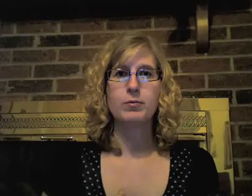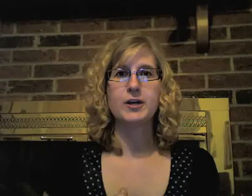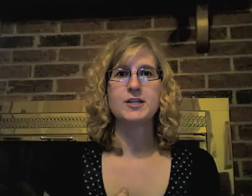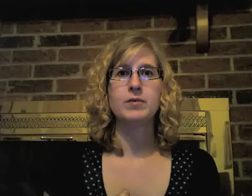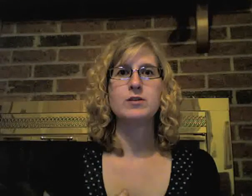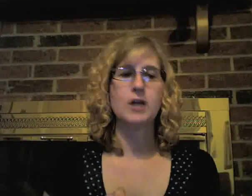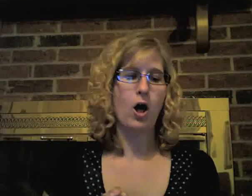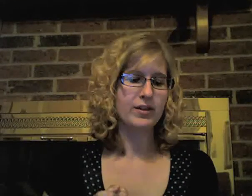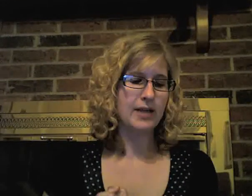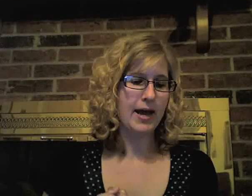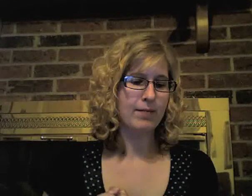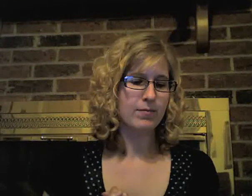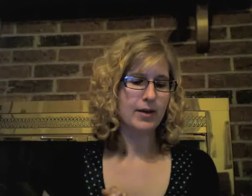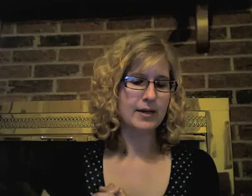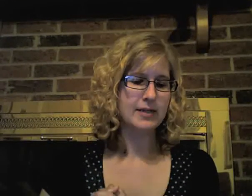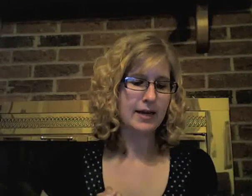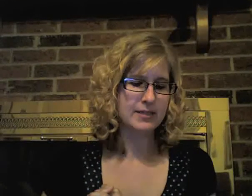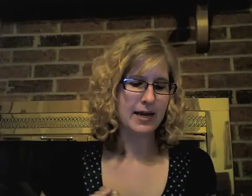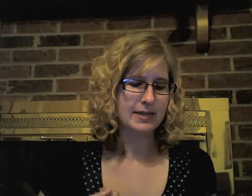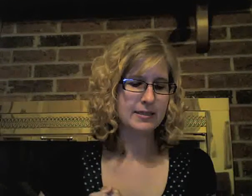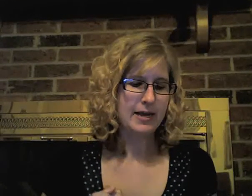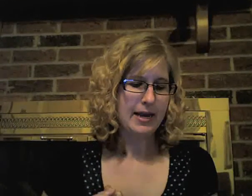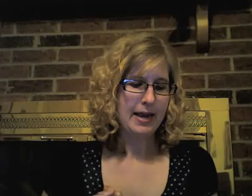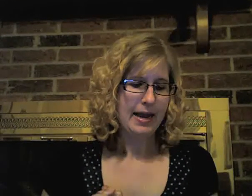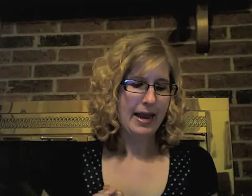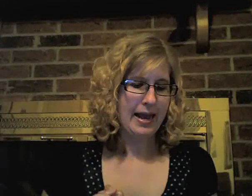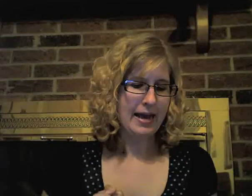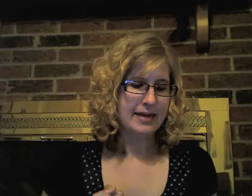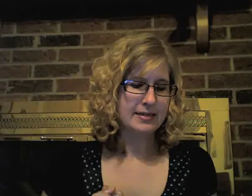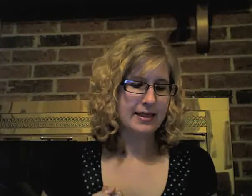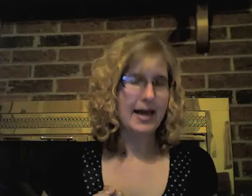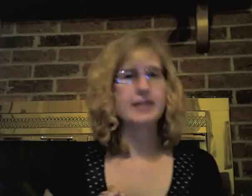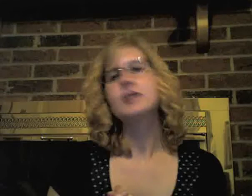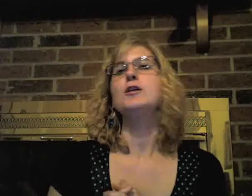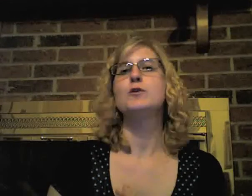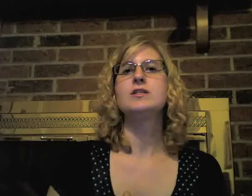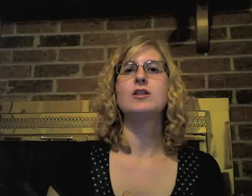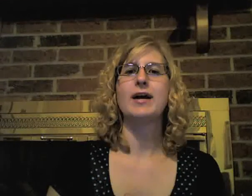time signs. And that concludes the rest of our time signs for Unit 6.